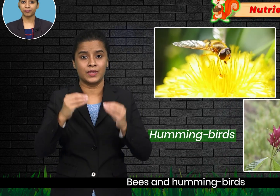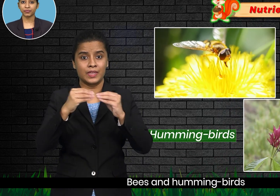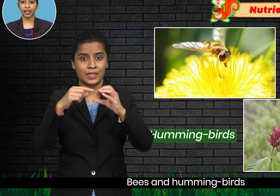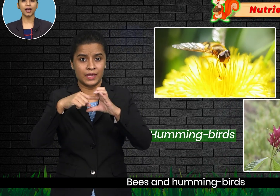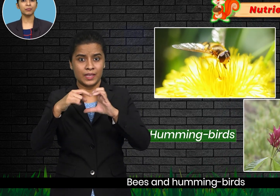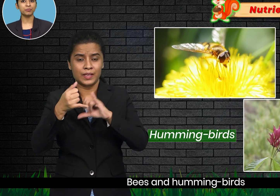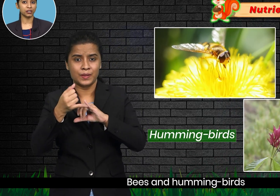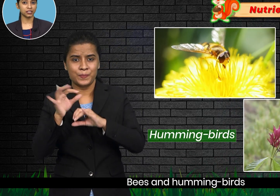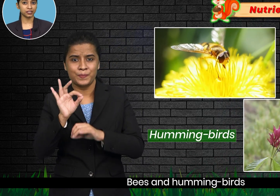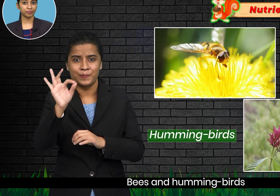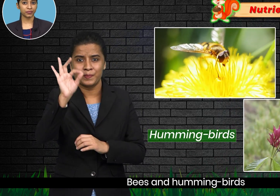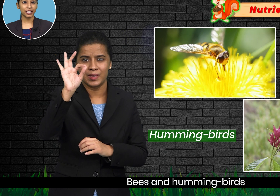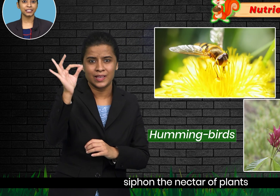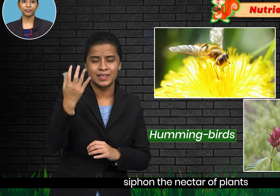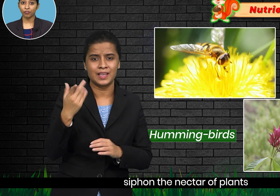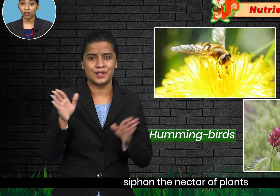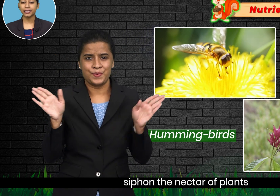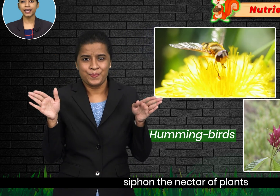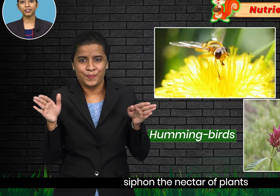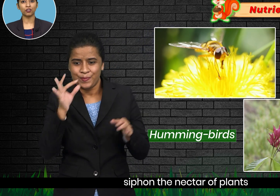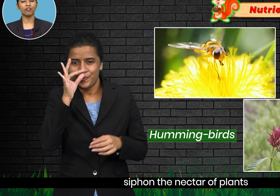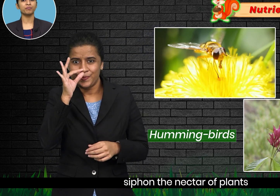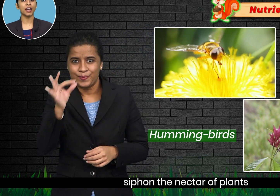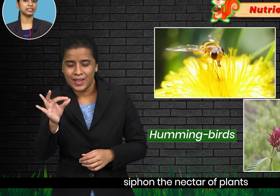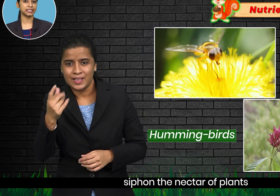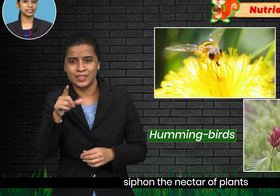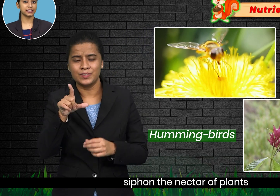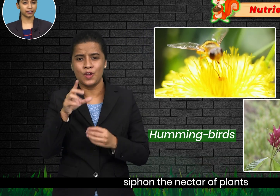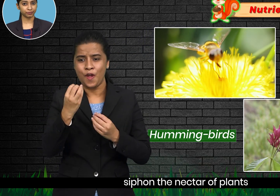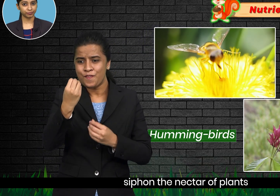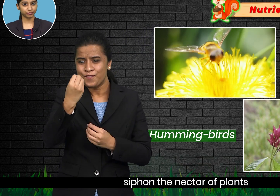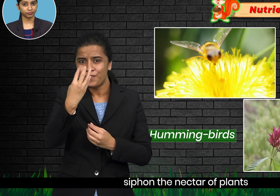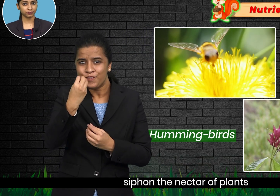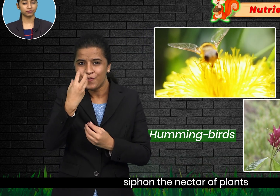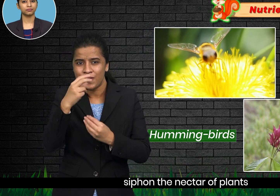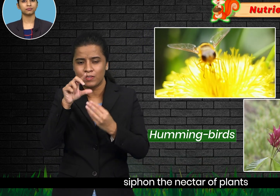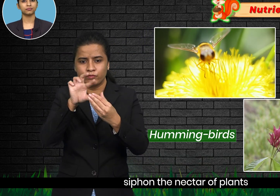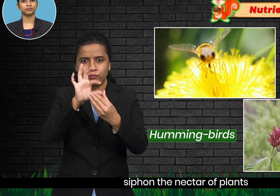Bees and hummingbirds siphon the nectar of plants.